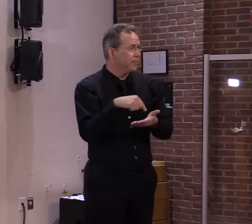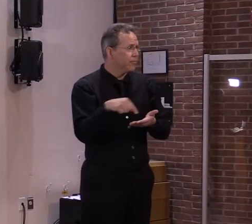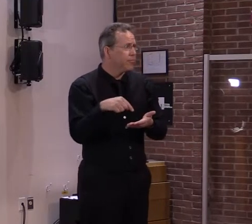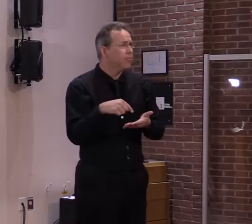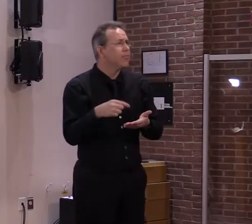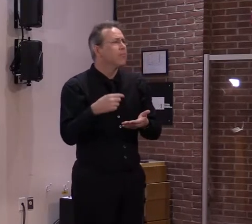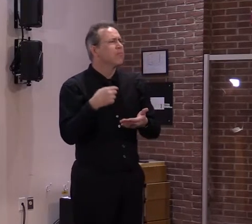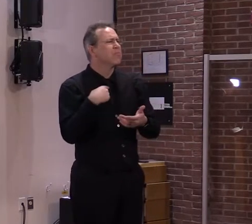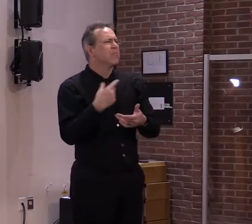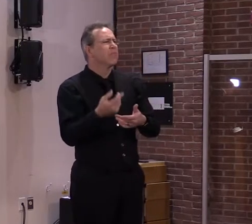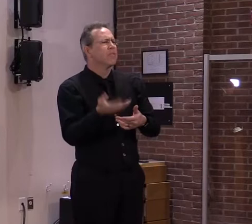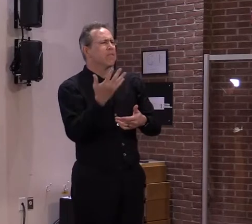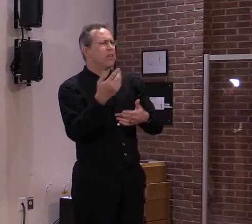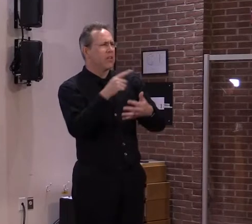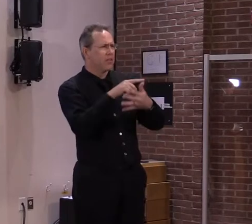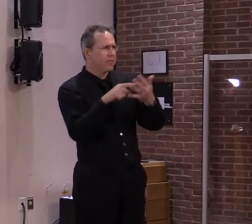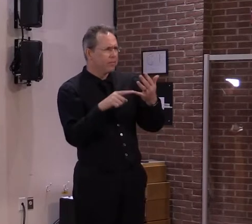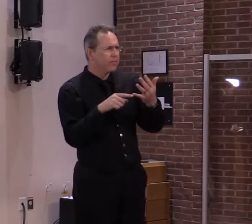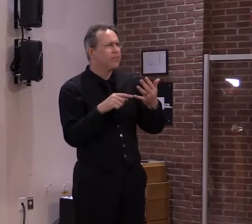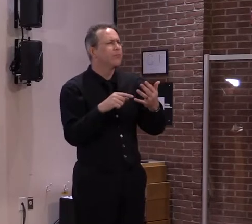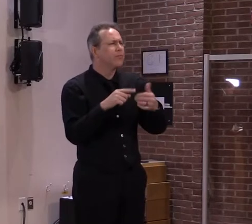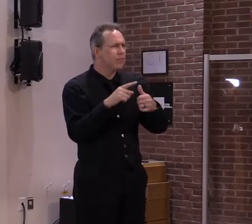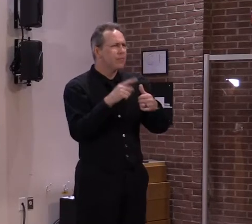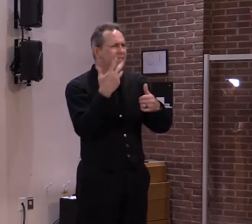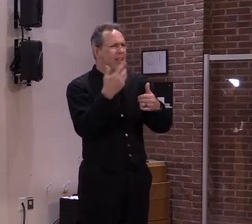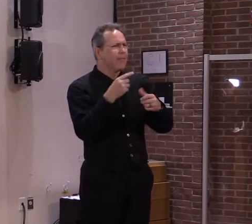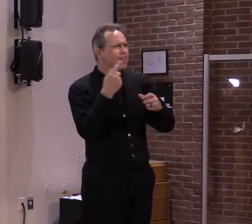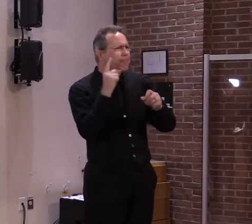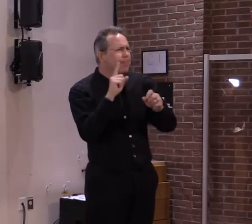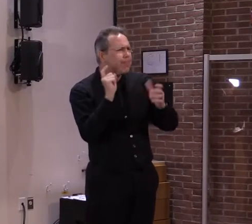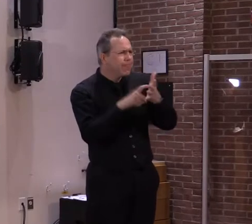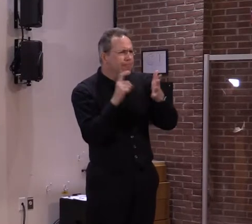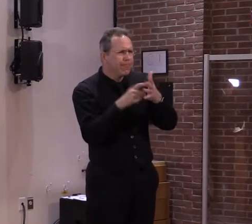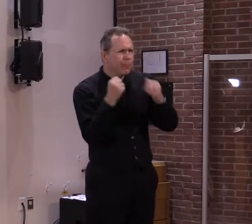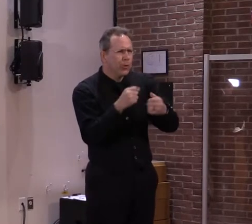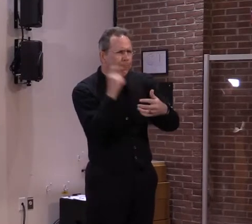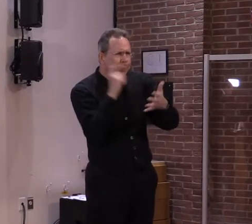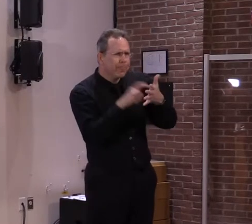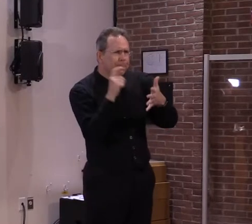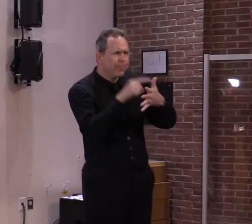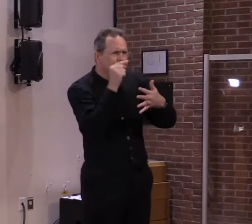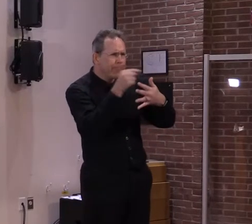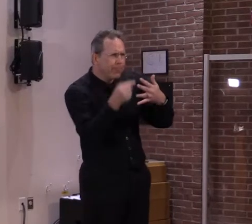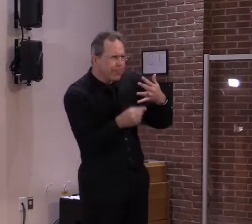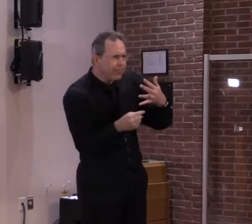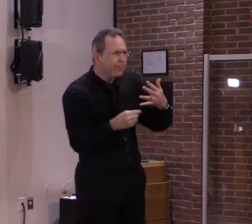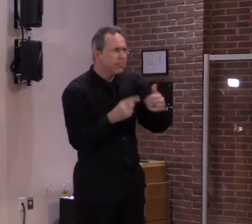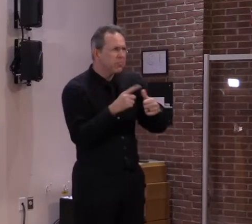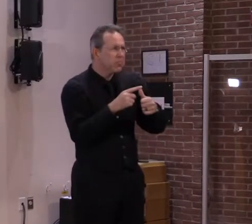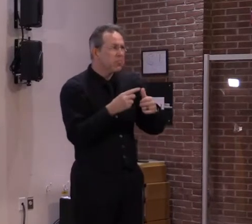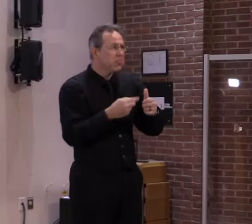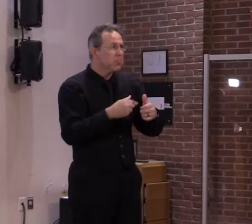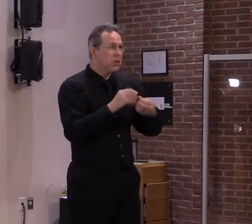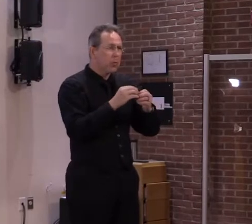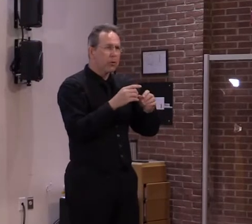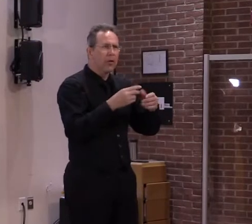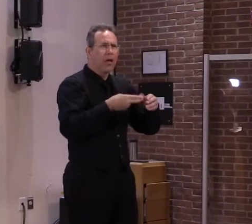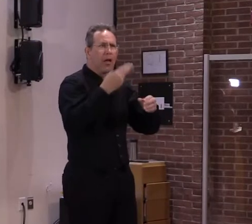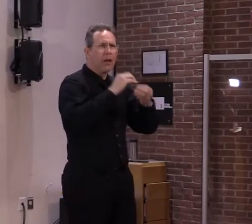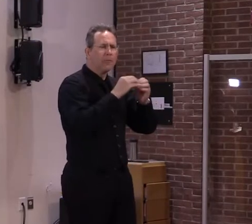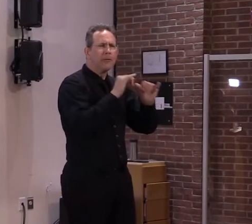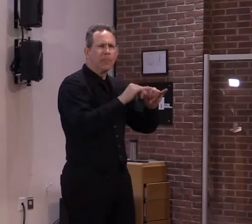trends in our data. First, we continue to see elevated case counts, driven in large part by cases among younger